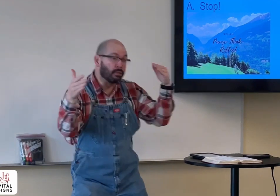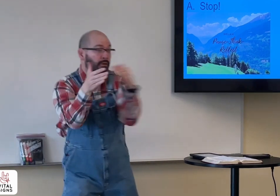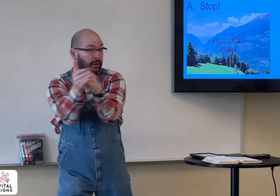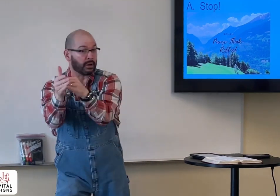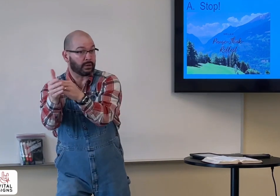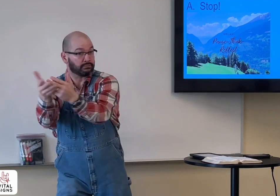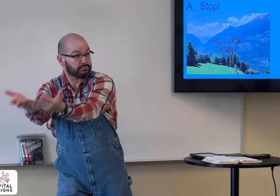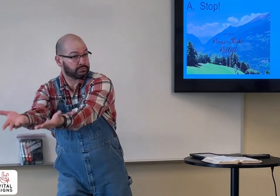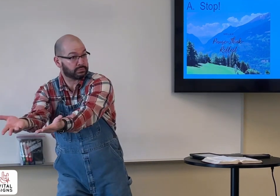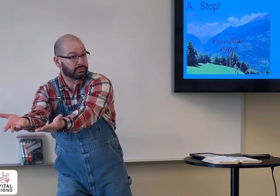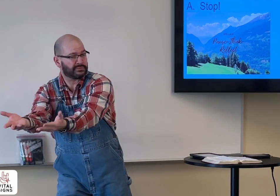us.